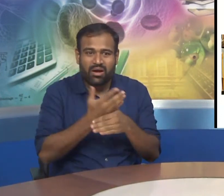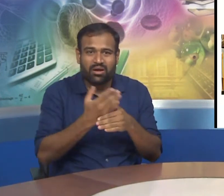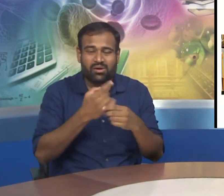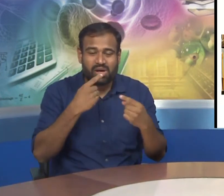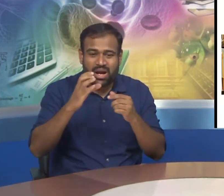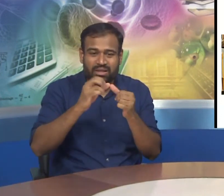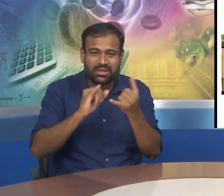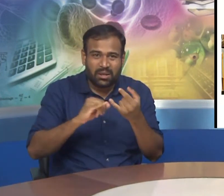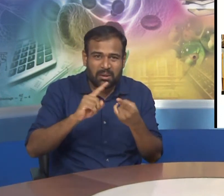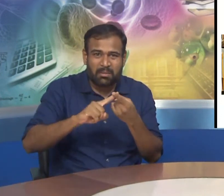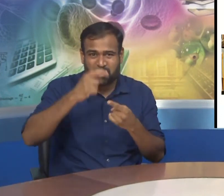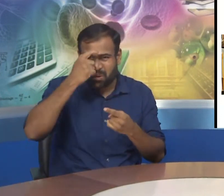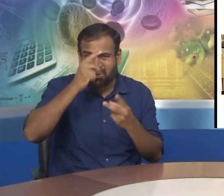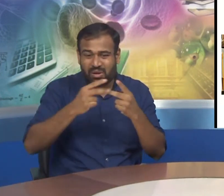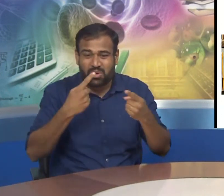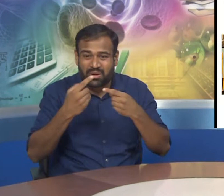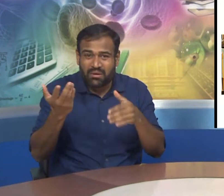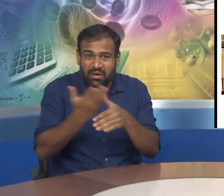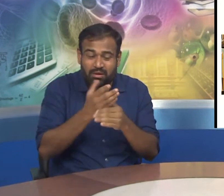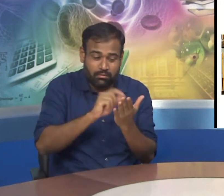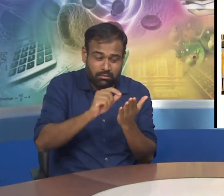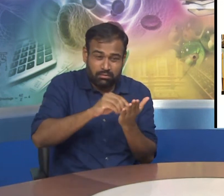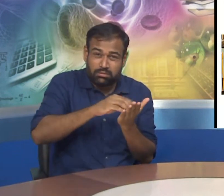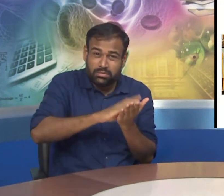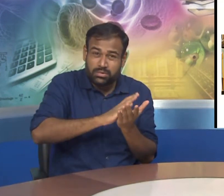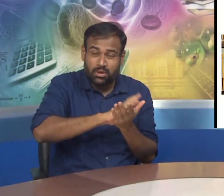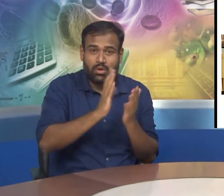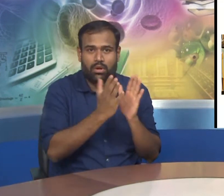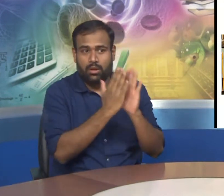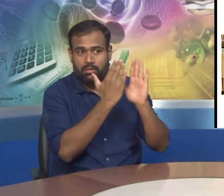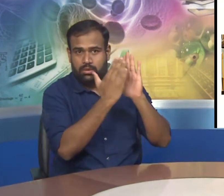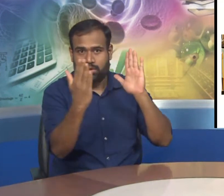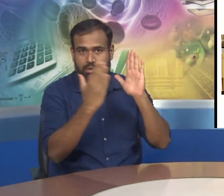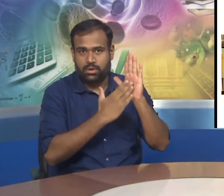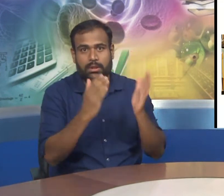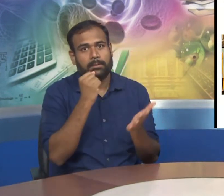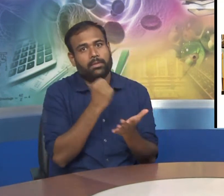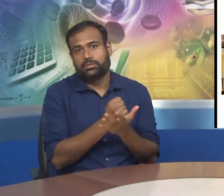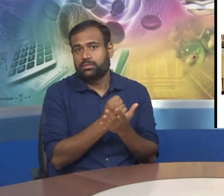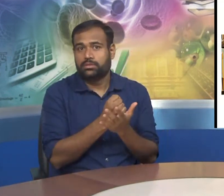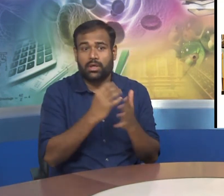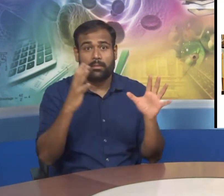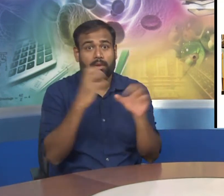Court of record. The Supreme Court is a court of record.